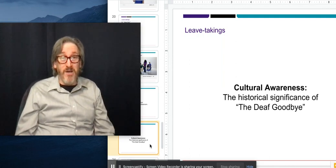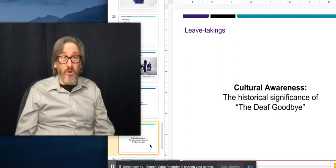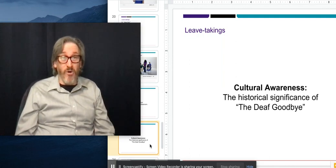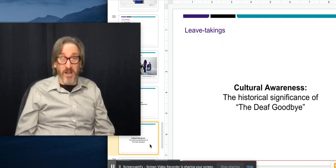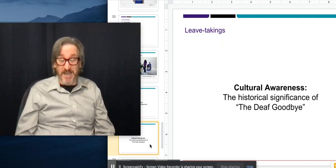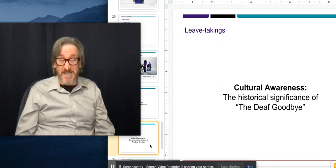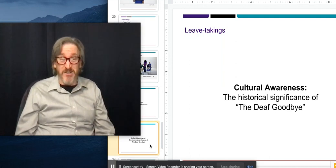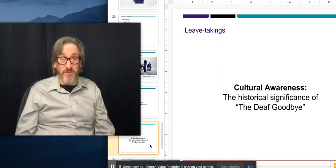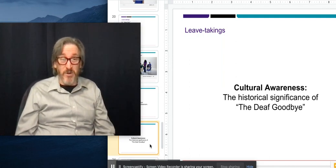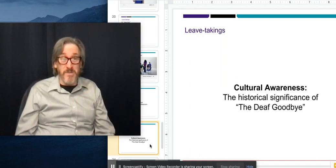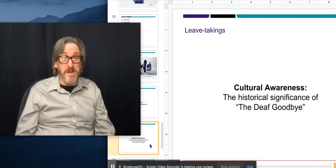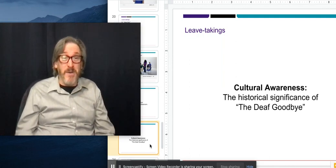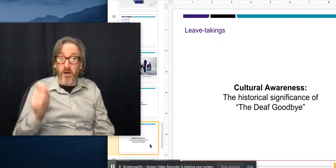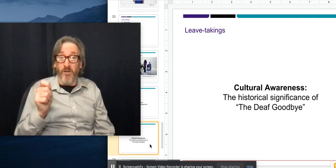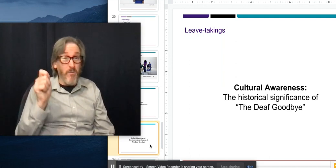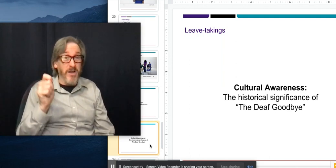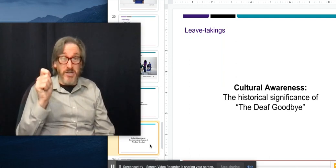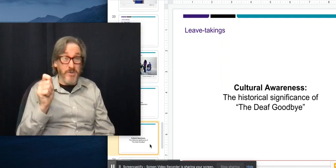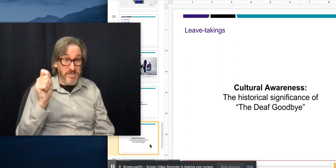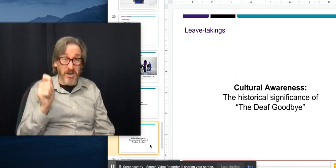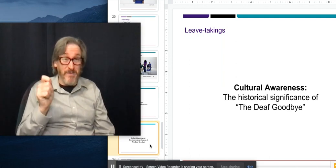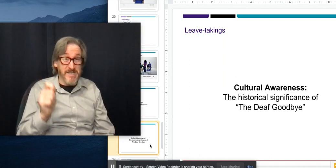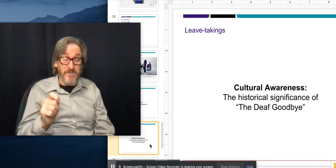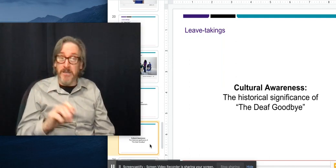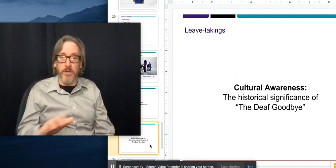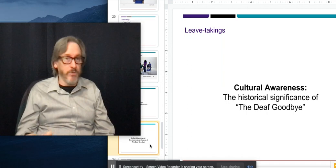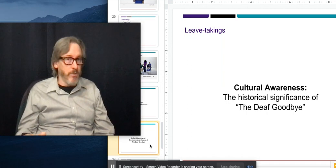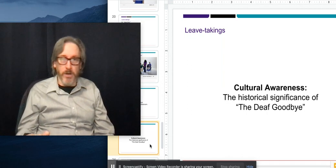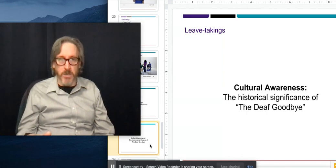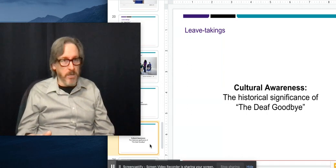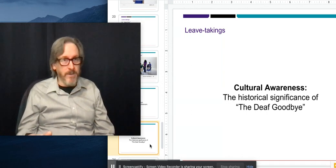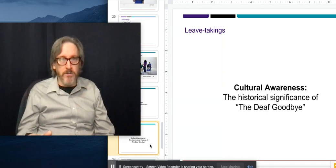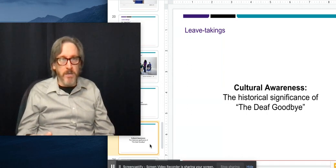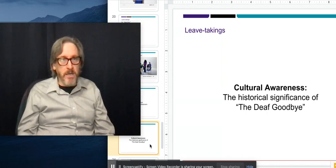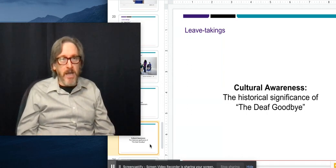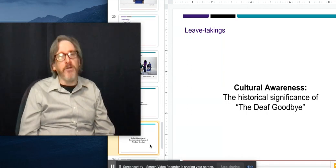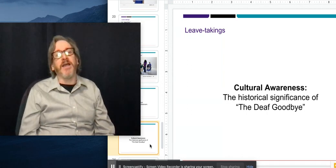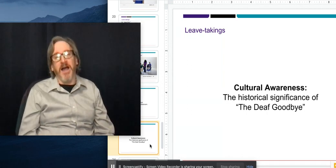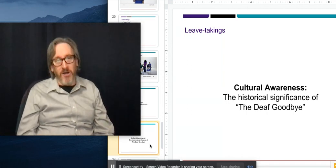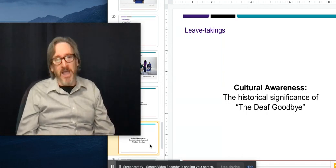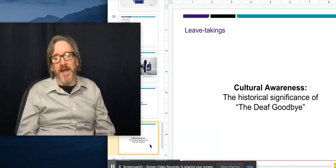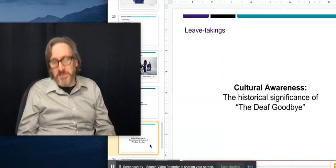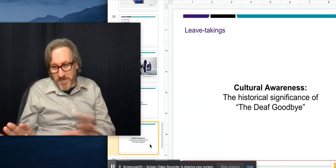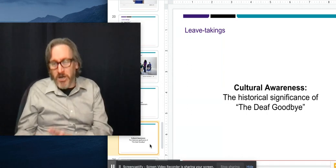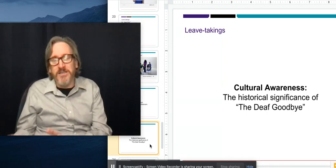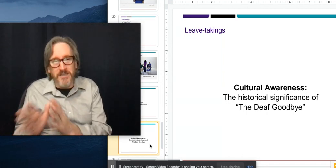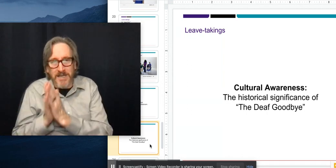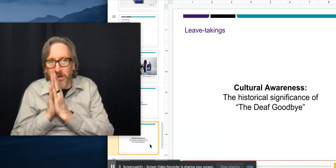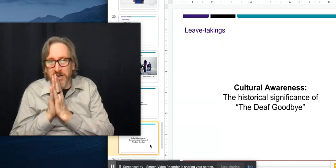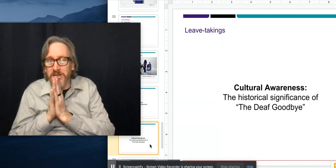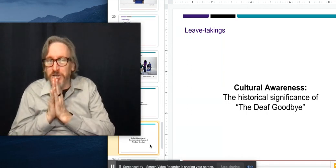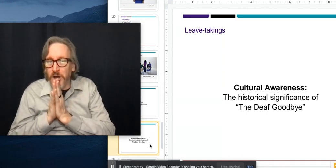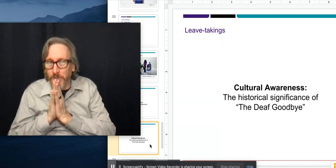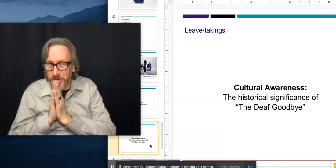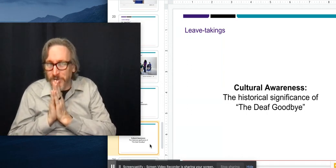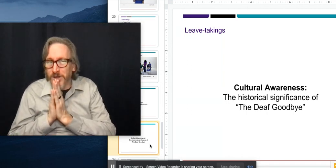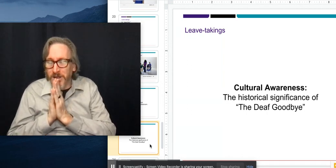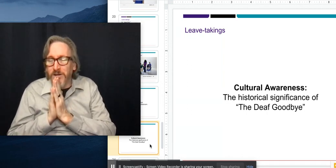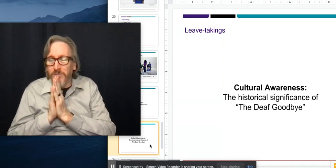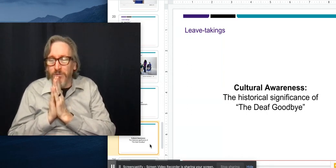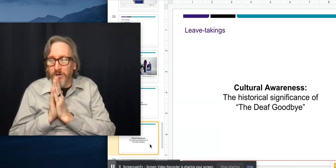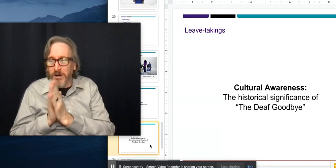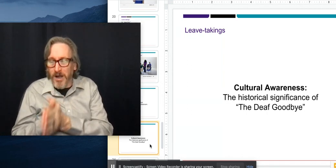up, or a niece or nephew comes up, and all they want to do is talk about something that you don't want to talk about. And you're like, okay, I talked Ninja Go with